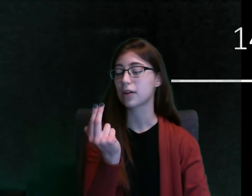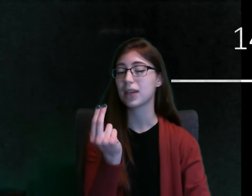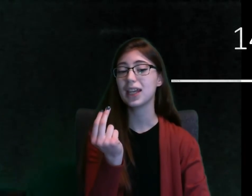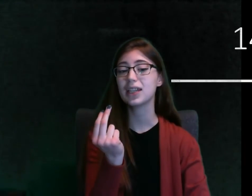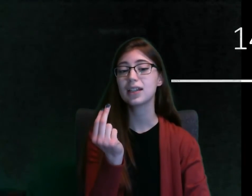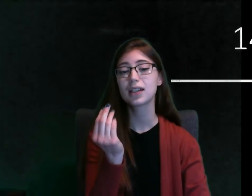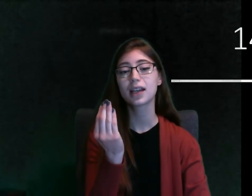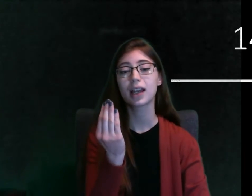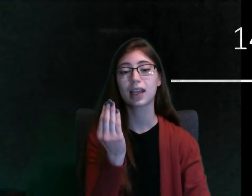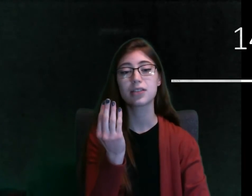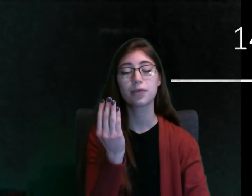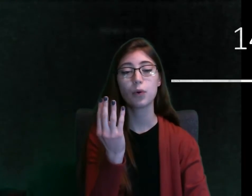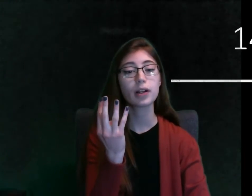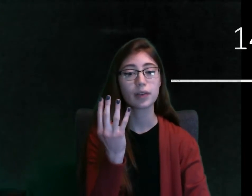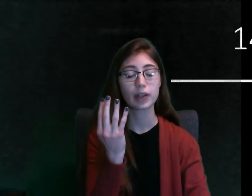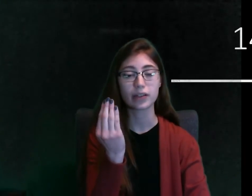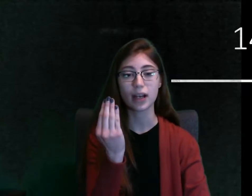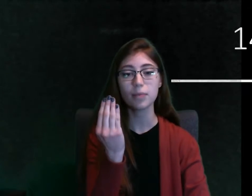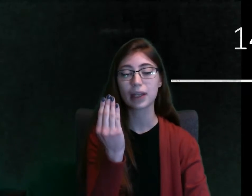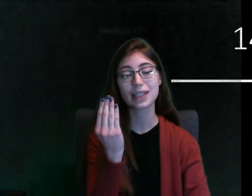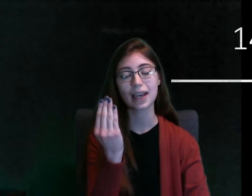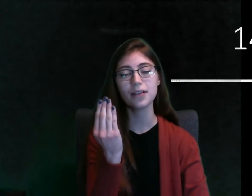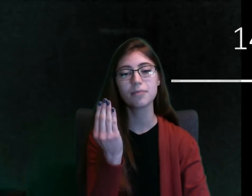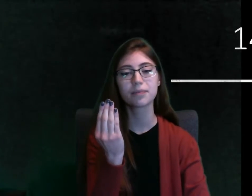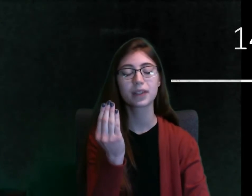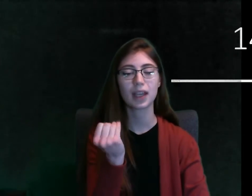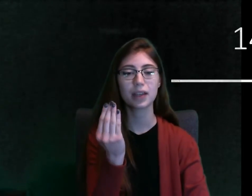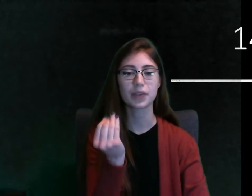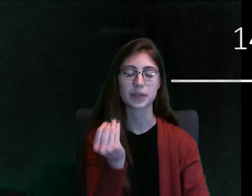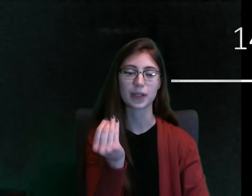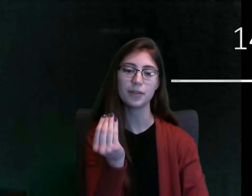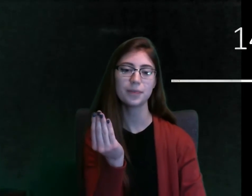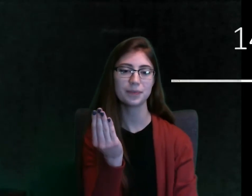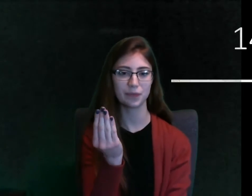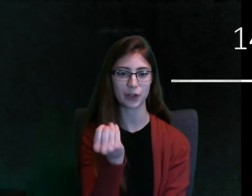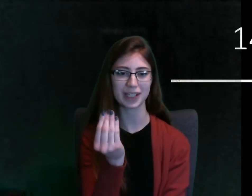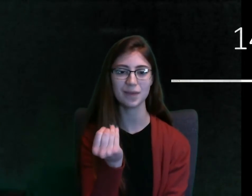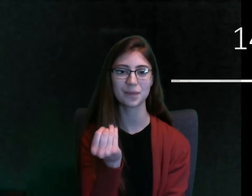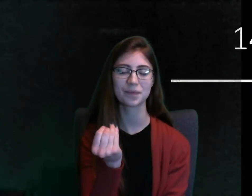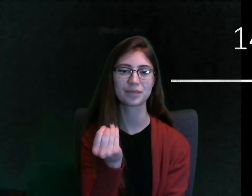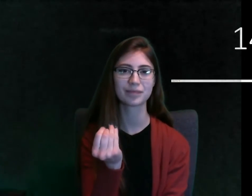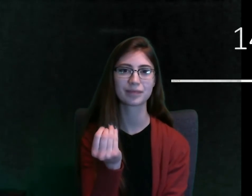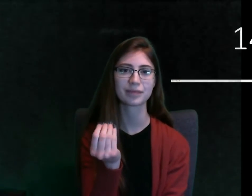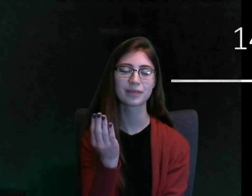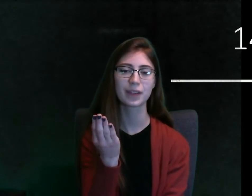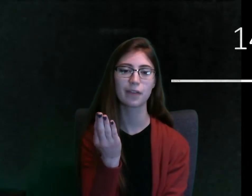in and 4 of your fingers up and together and give those a wiggle. 14,